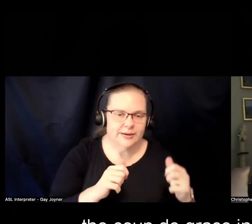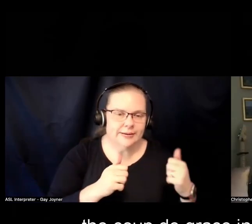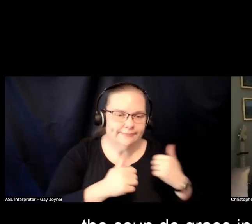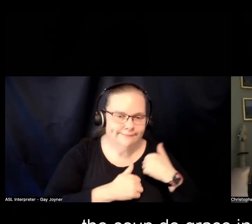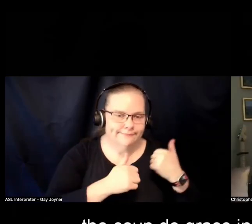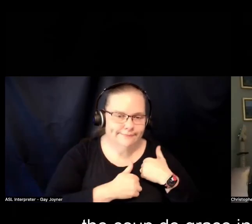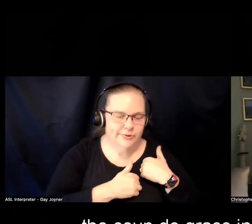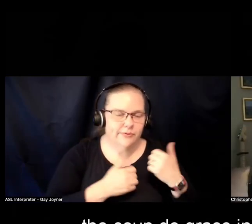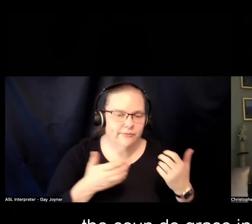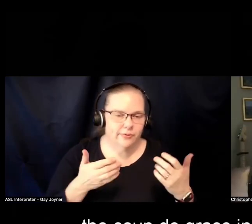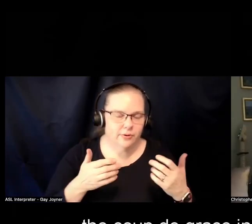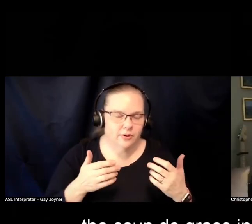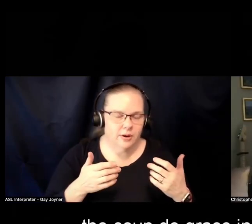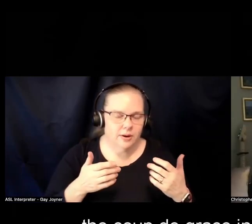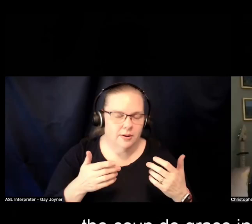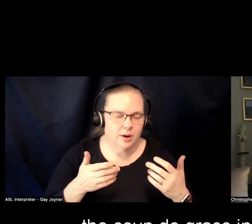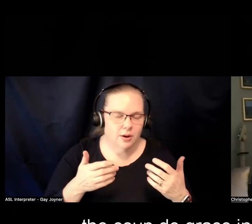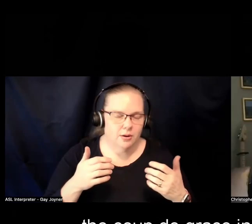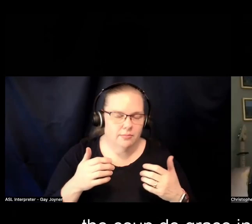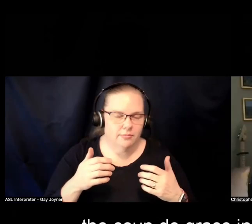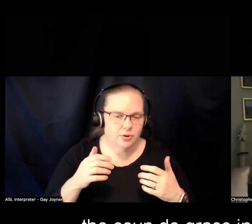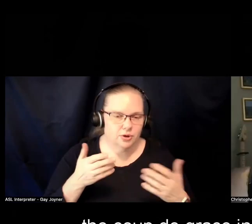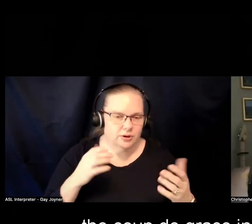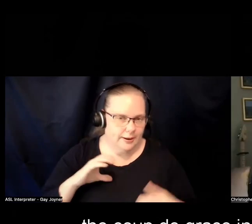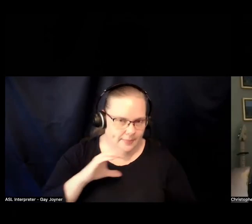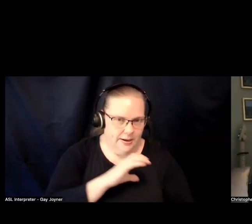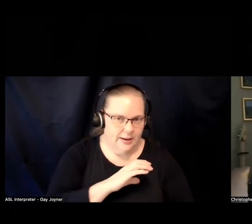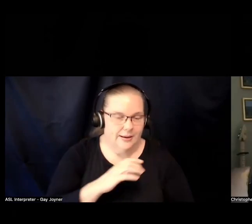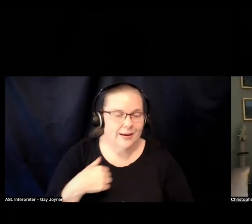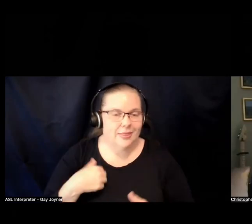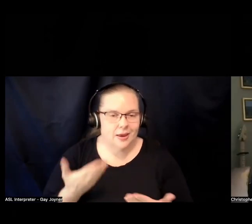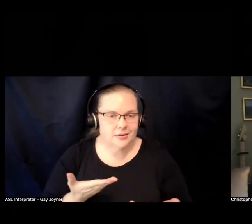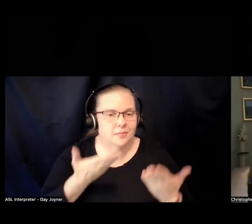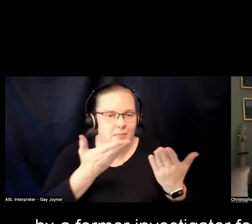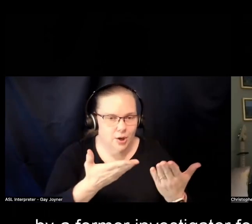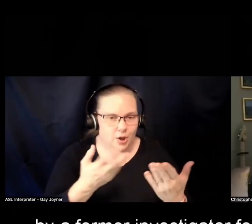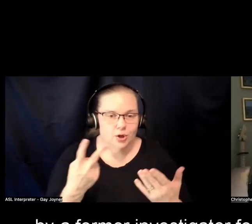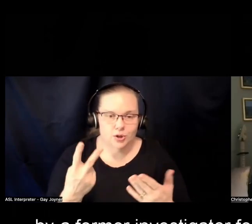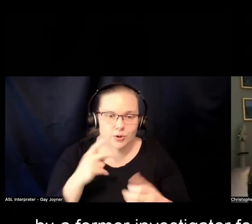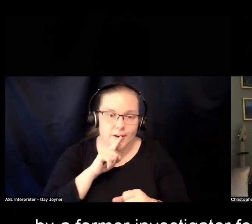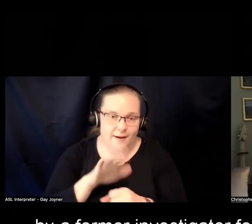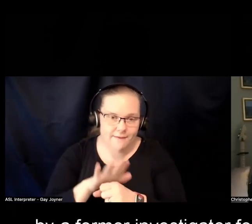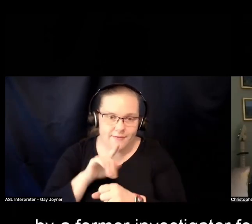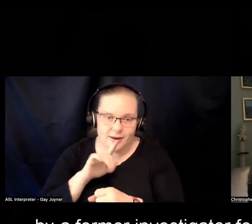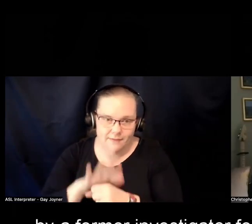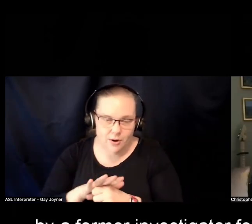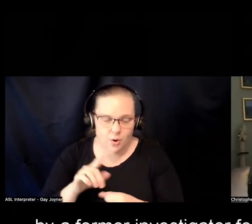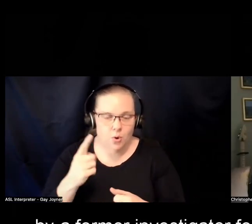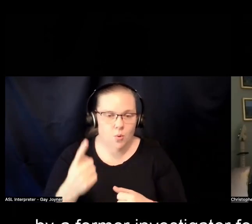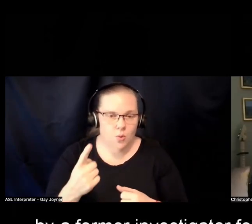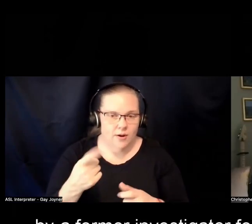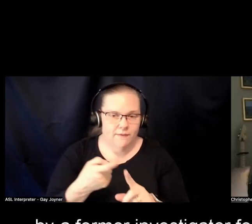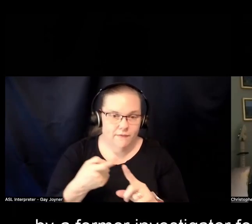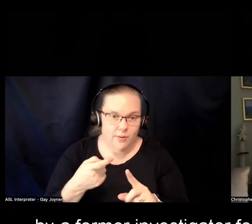grace in the form of two anti-Rosenberg affidavits. The first was signed by a former investigator for the Dies